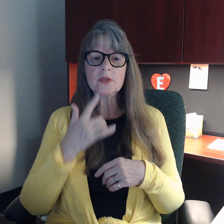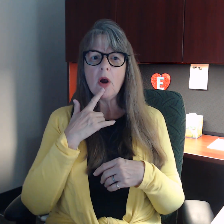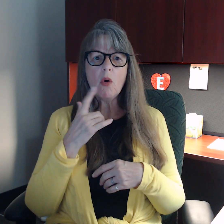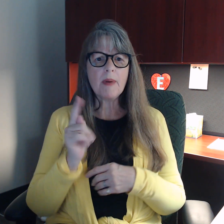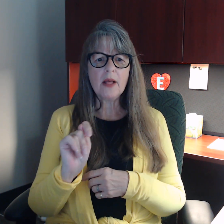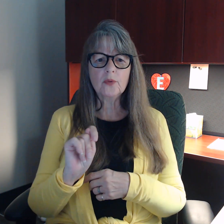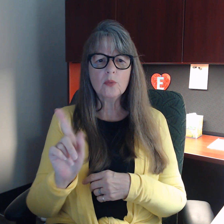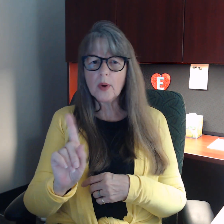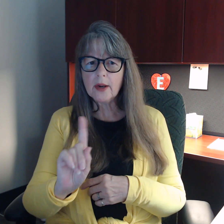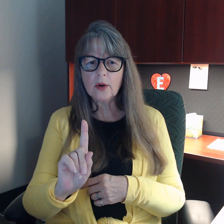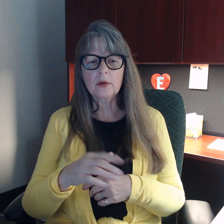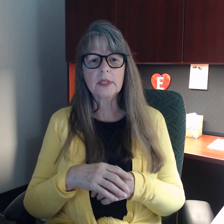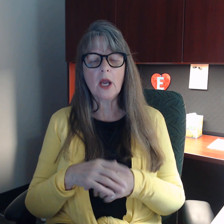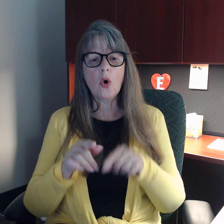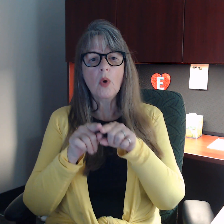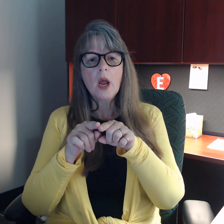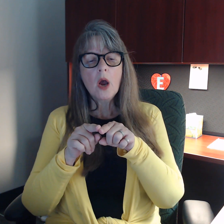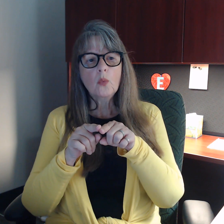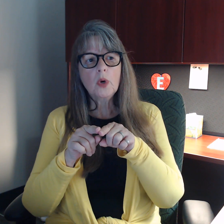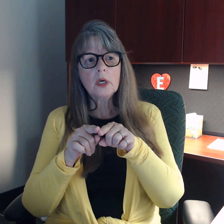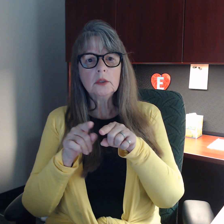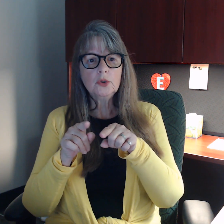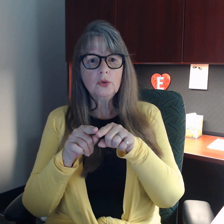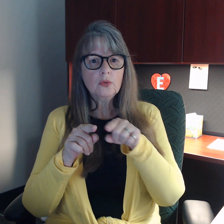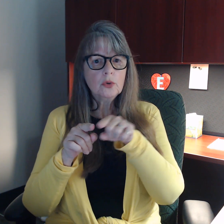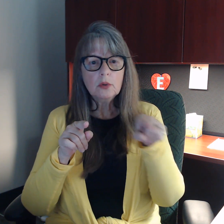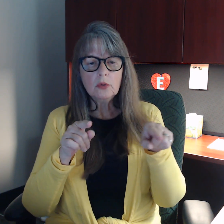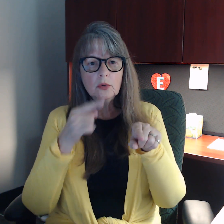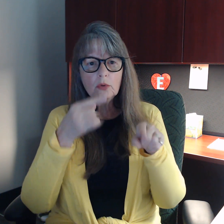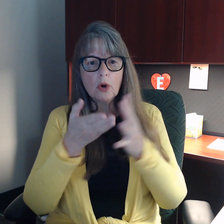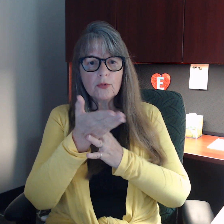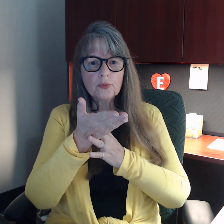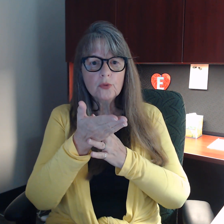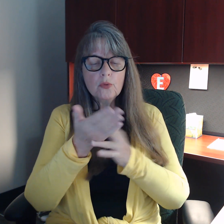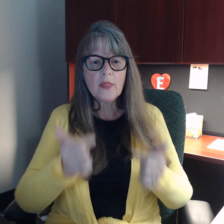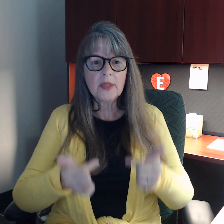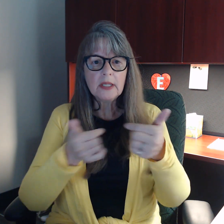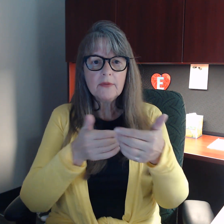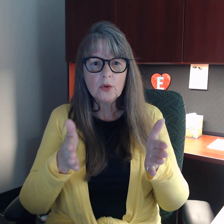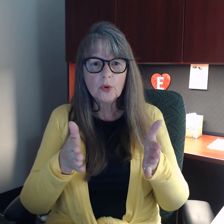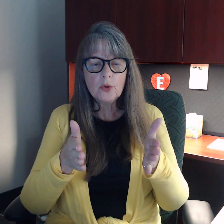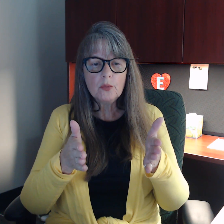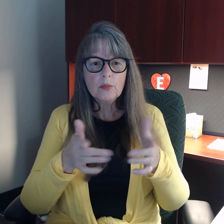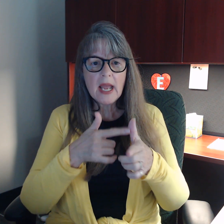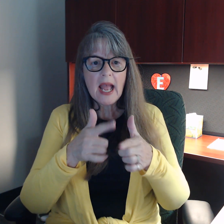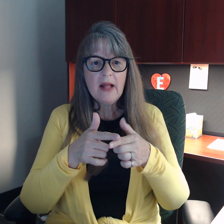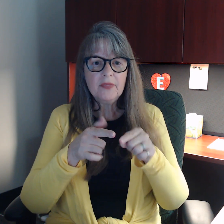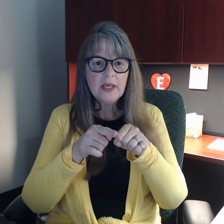oh, bathroom where? Or say, oh, well, you go through the living room and